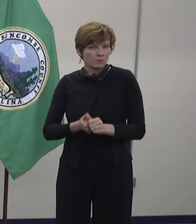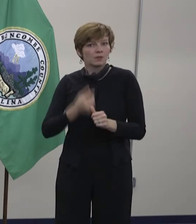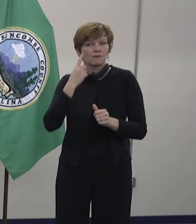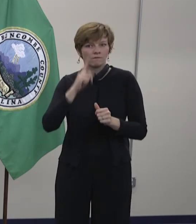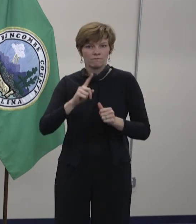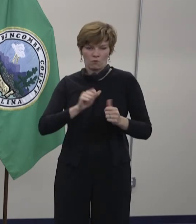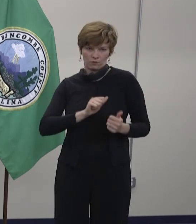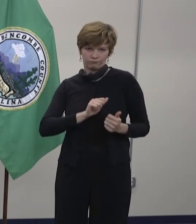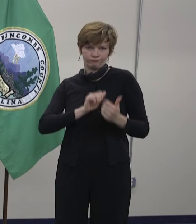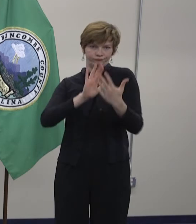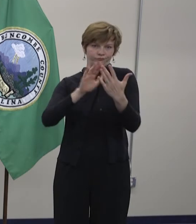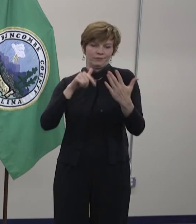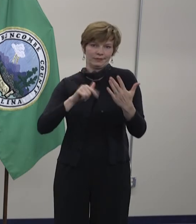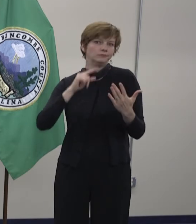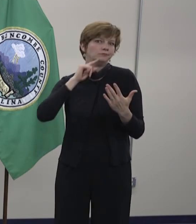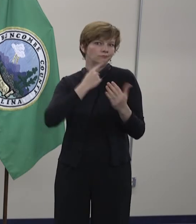pandemic.